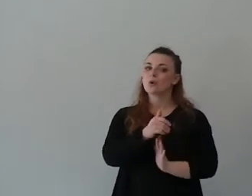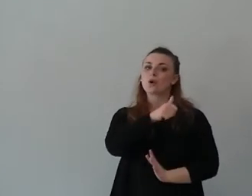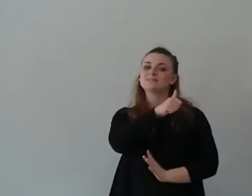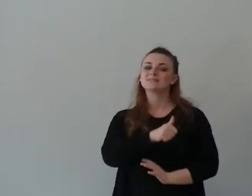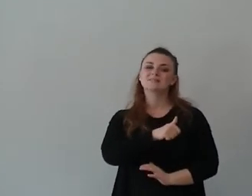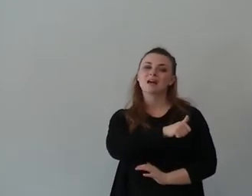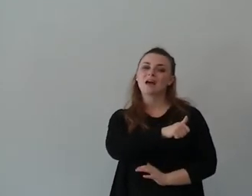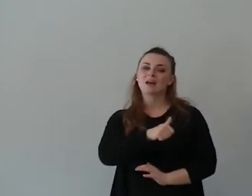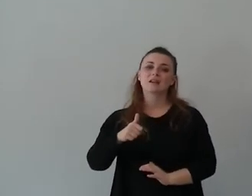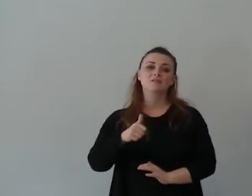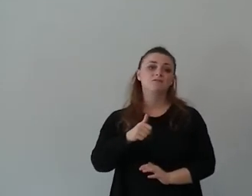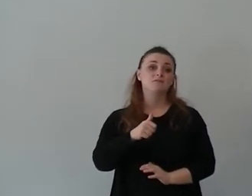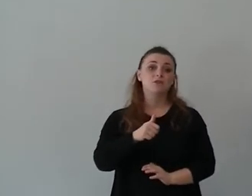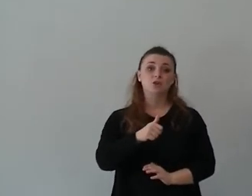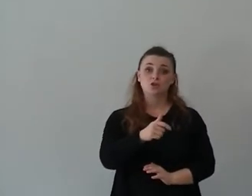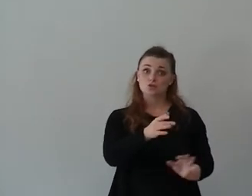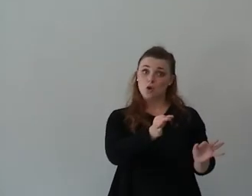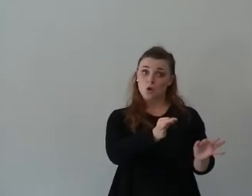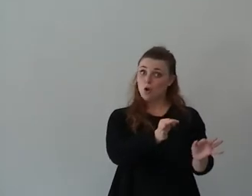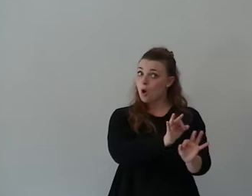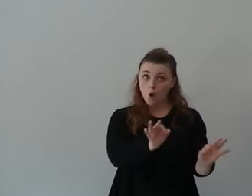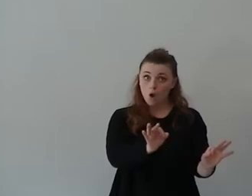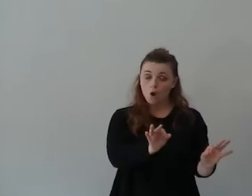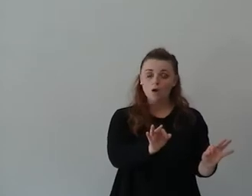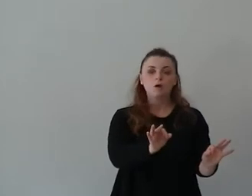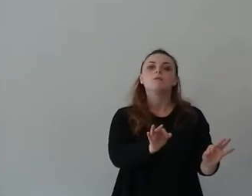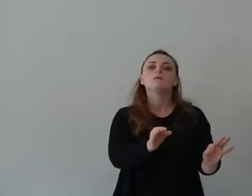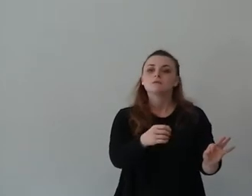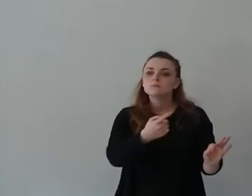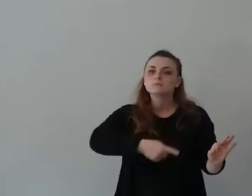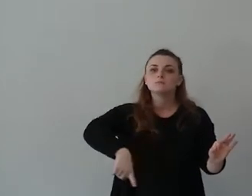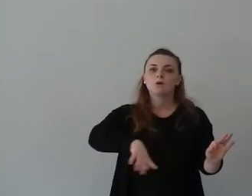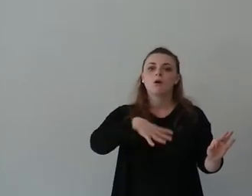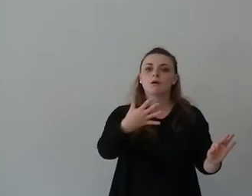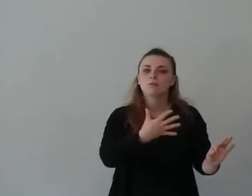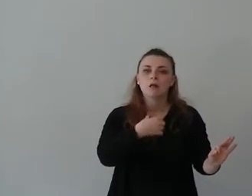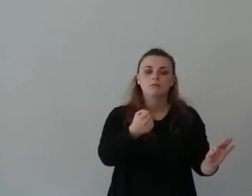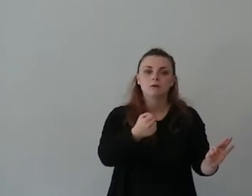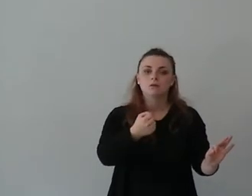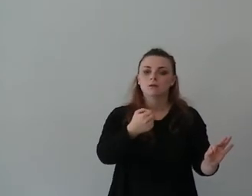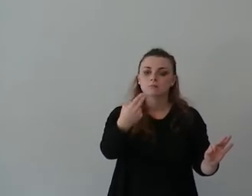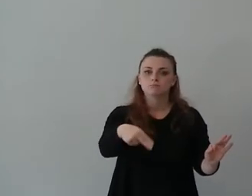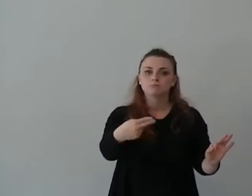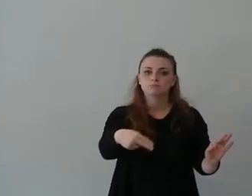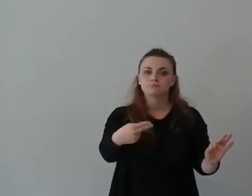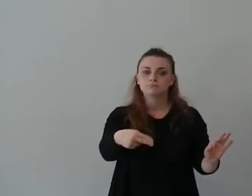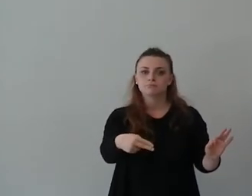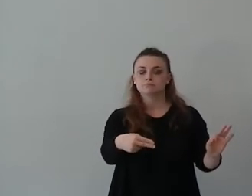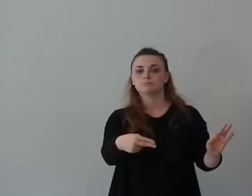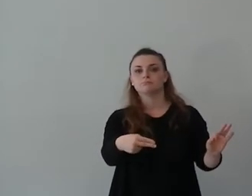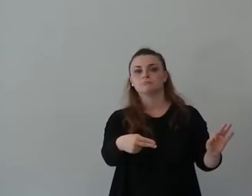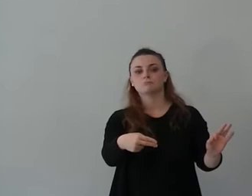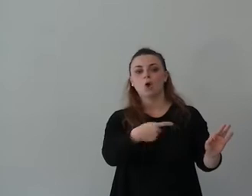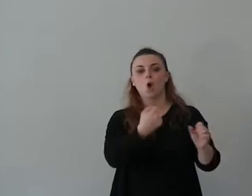potremmo avere la salvezza. It is through his action that we are able to have a relationship with the Lord. E attraverso la sua azione che